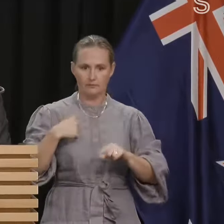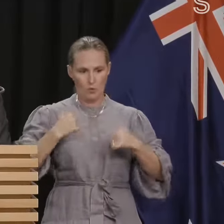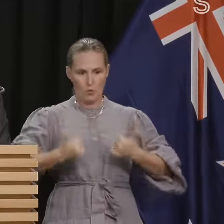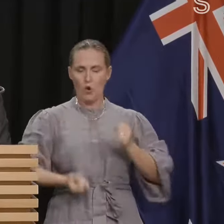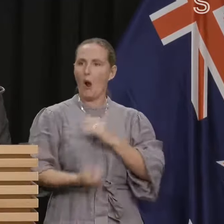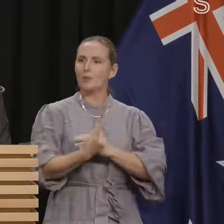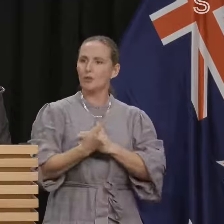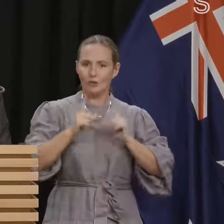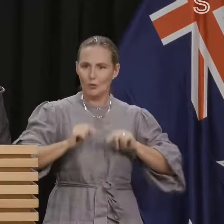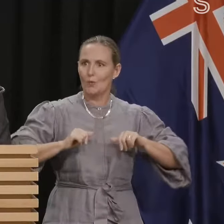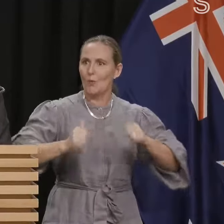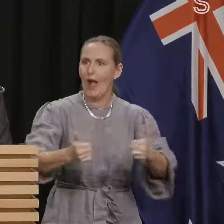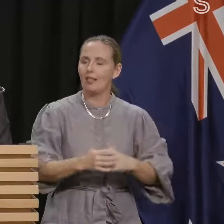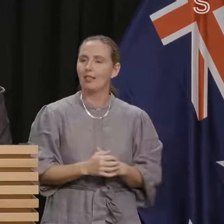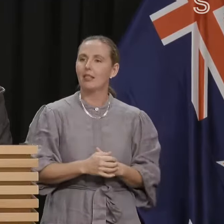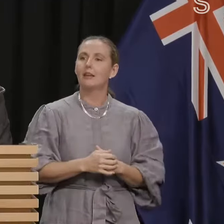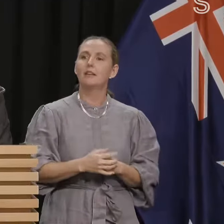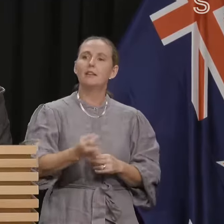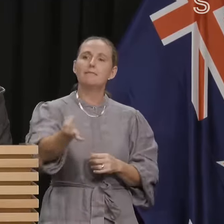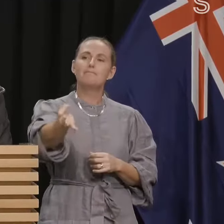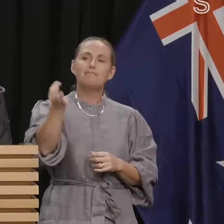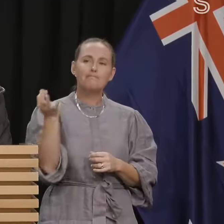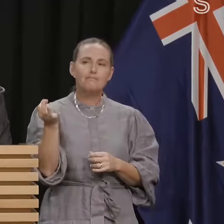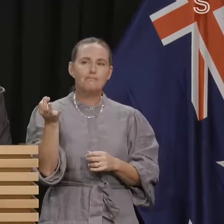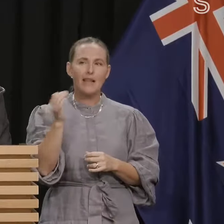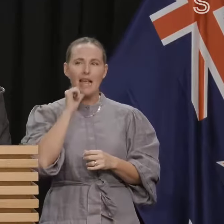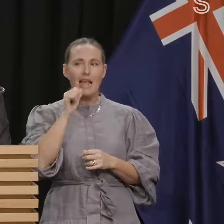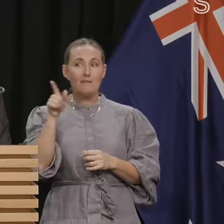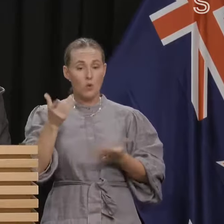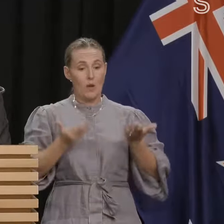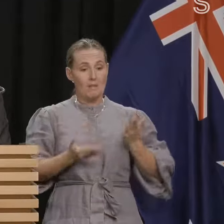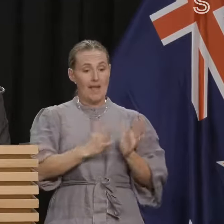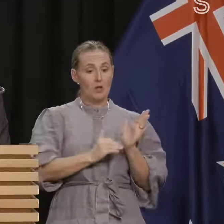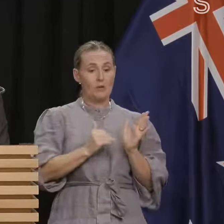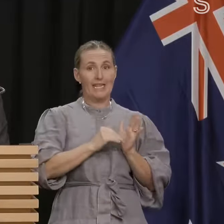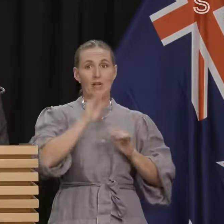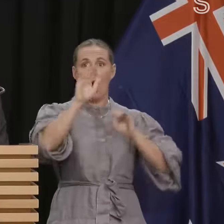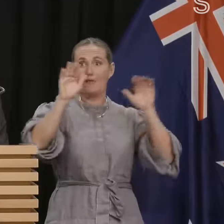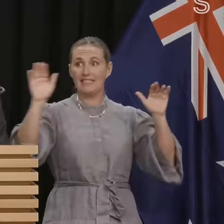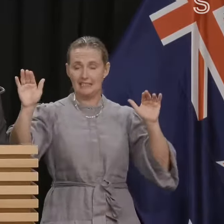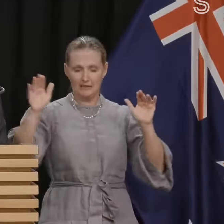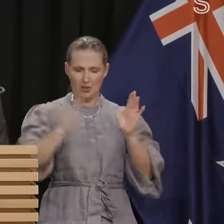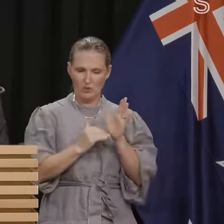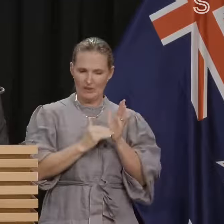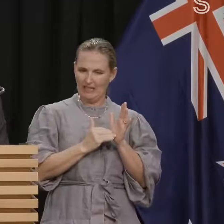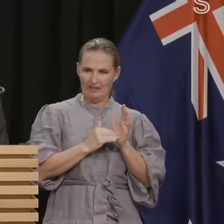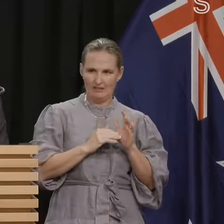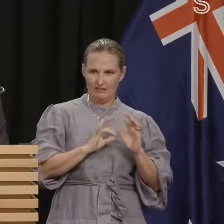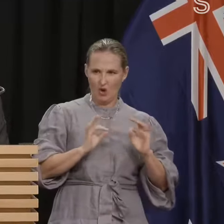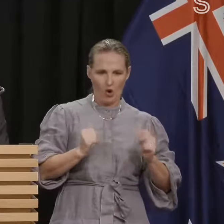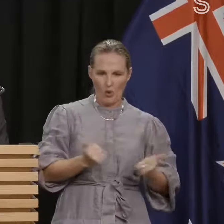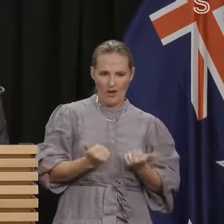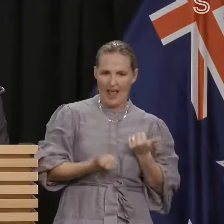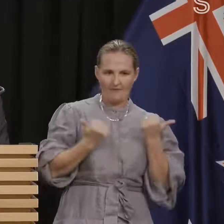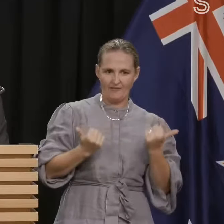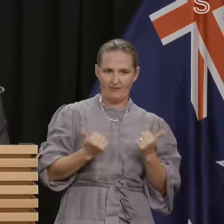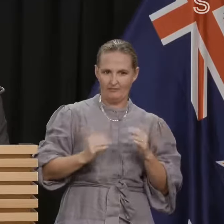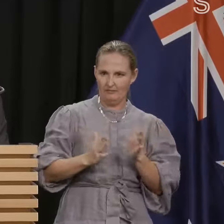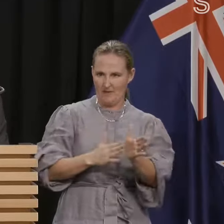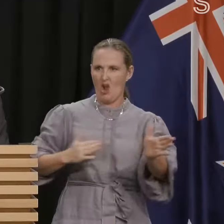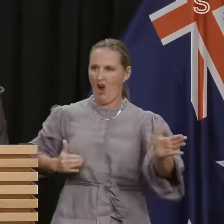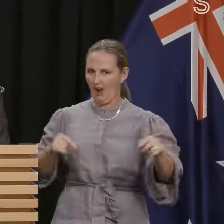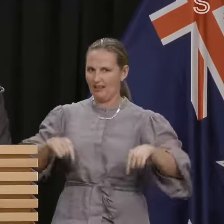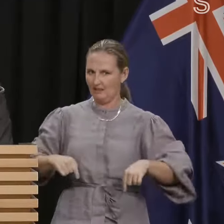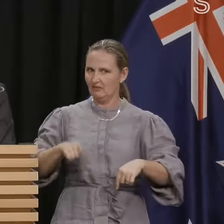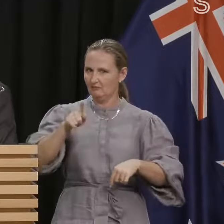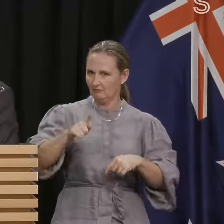you think we're falling well short when you look at other international standards? I've certainly seen enough to suggest that there is a gap here and that we should